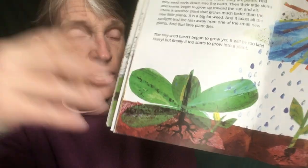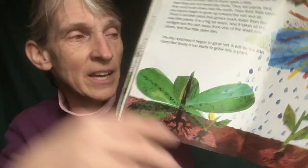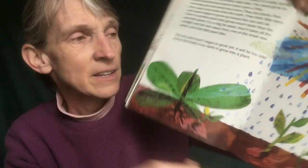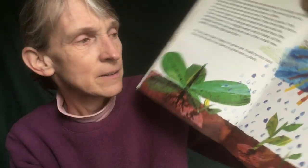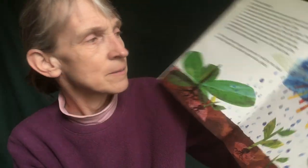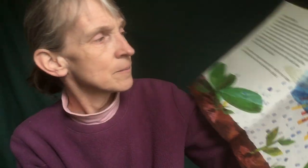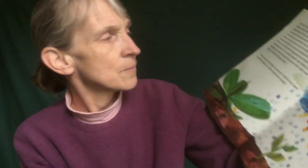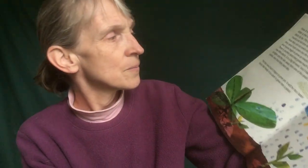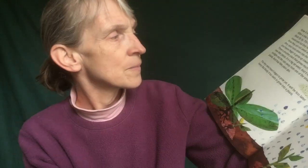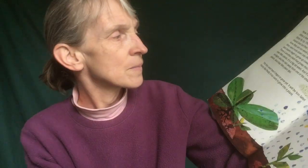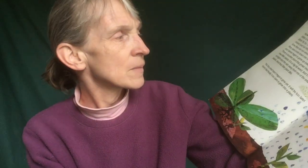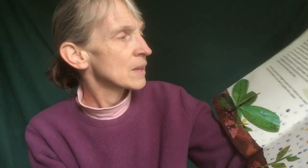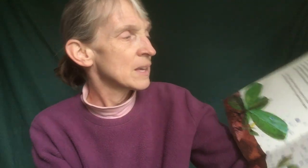sunshine.